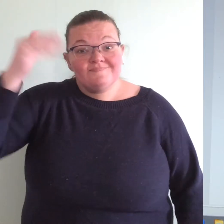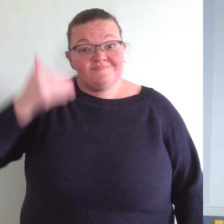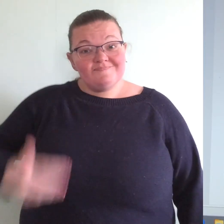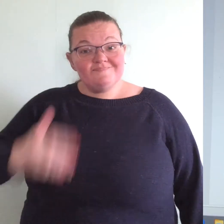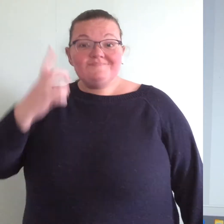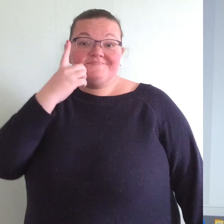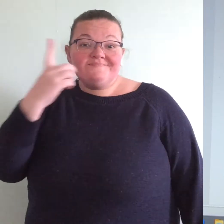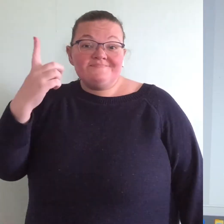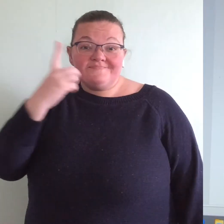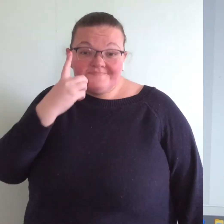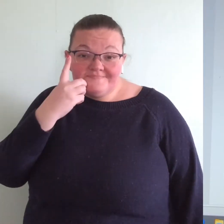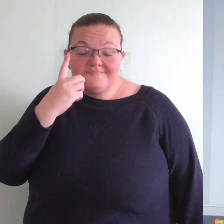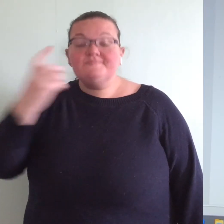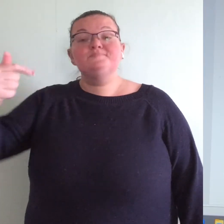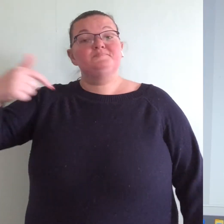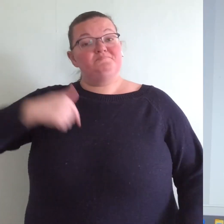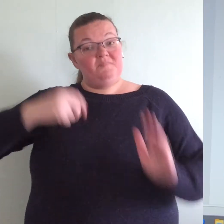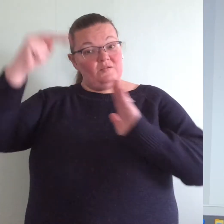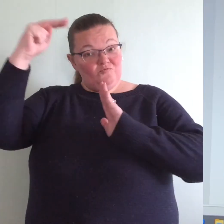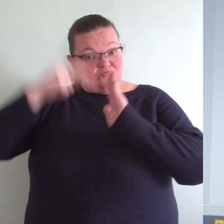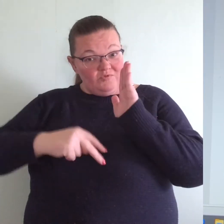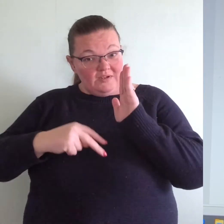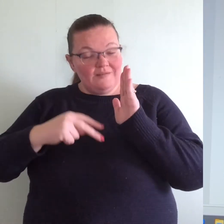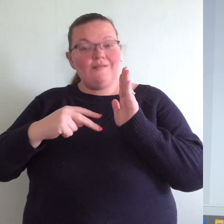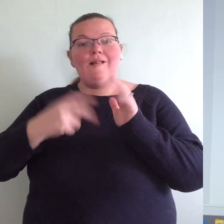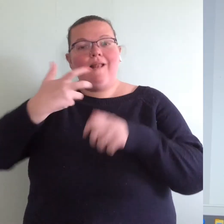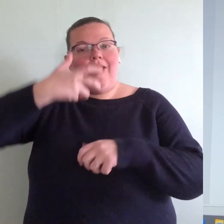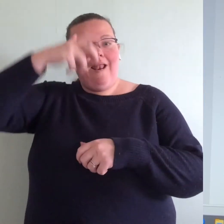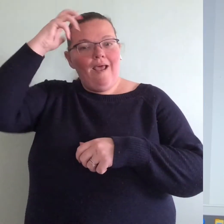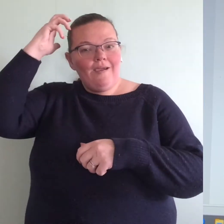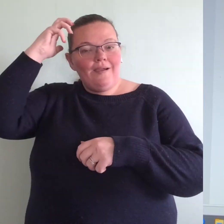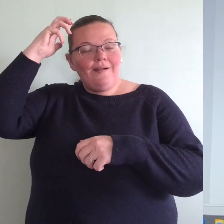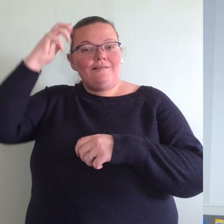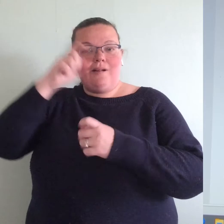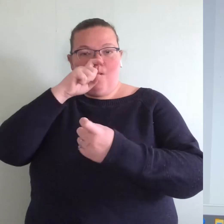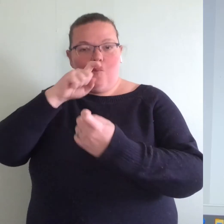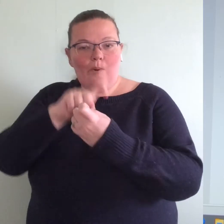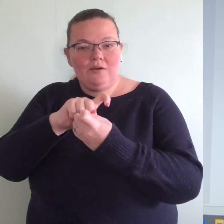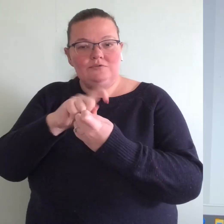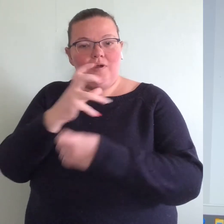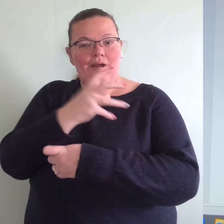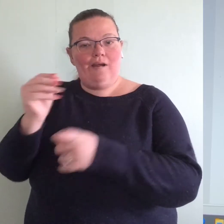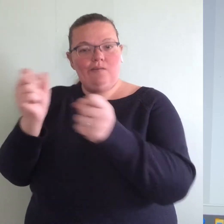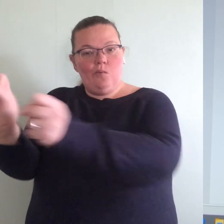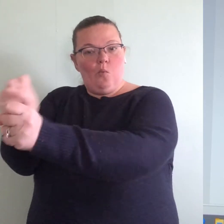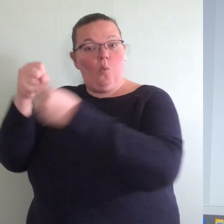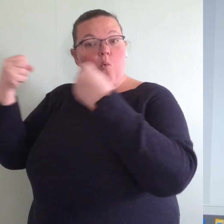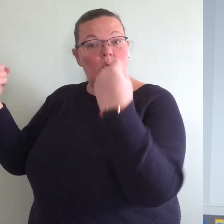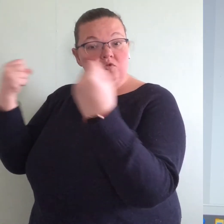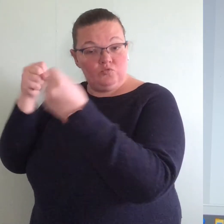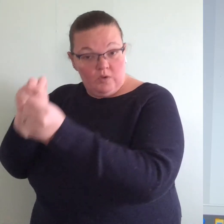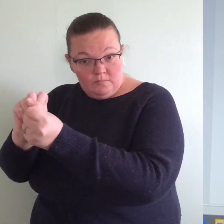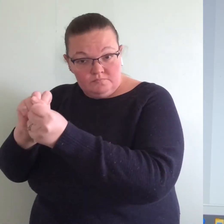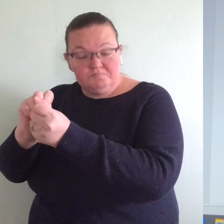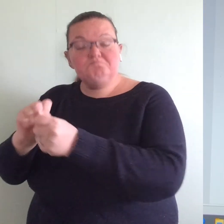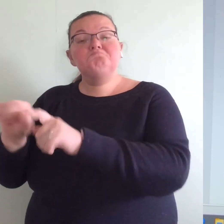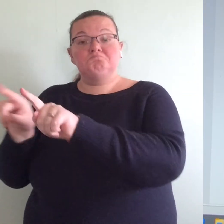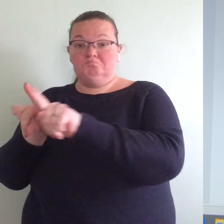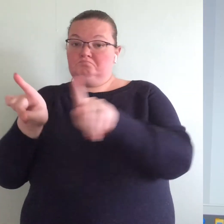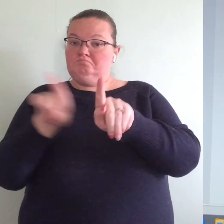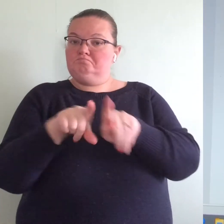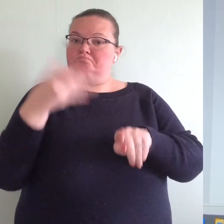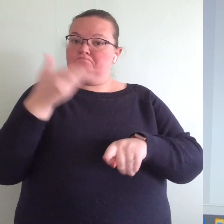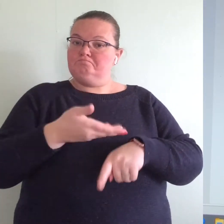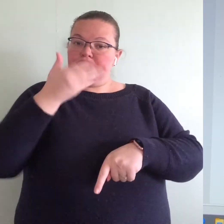Hi everybody, it's Dr. Hayden and I am reading The Lion, the Witch, and the Wardrobe by C.S. Lewis. And we have the lovely